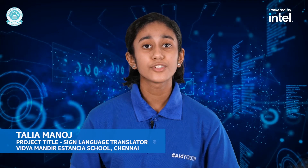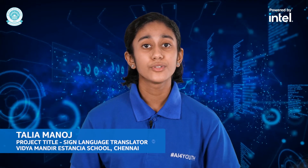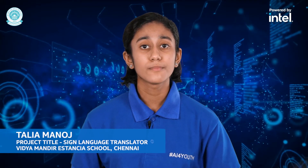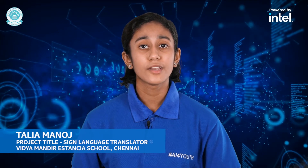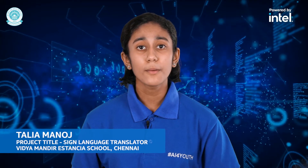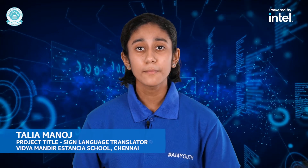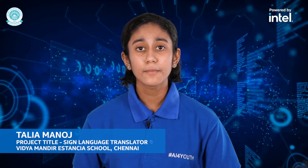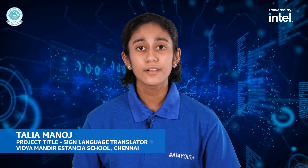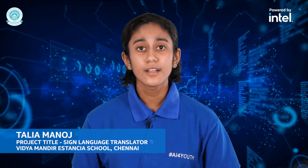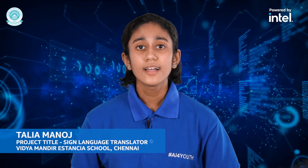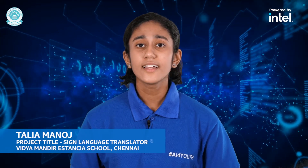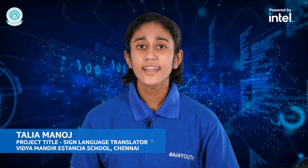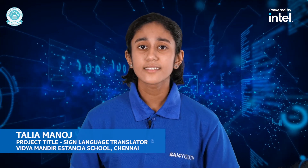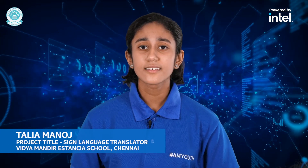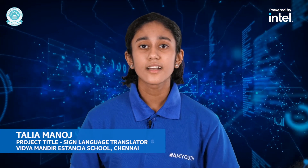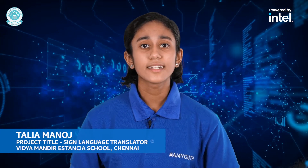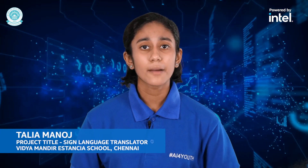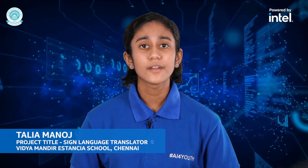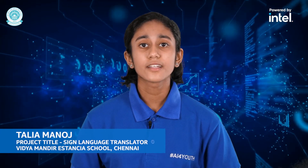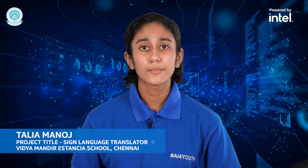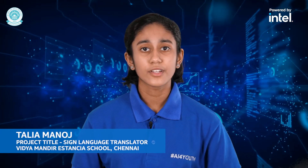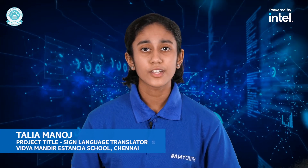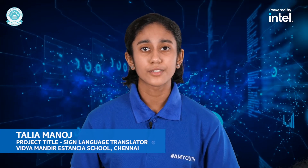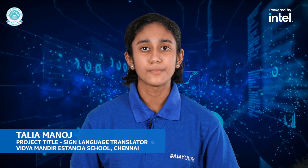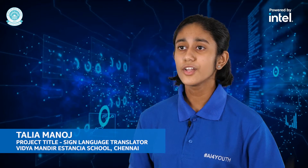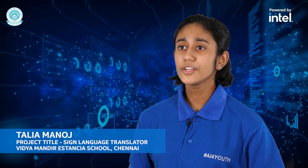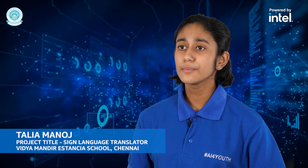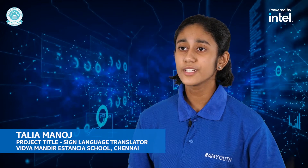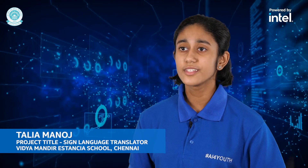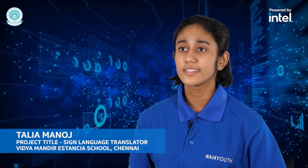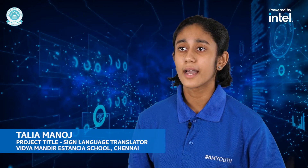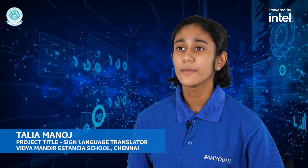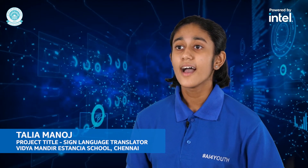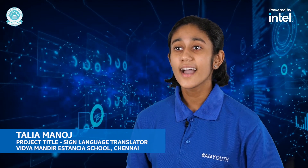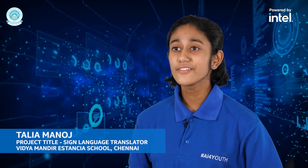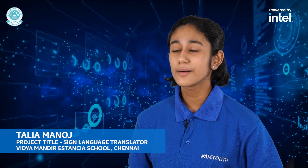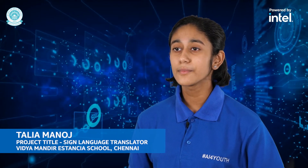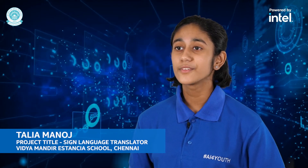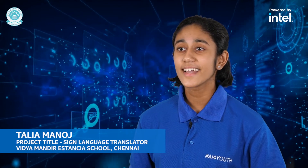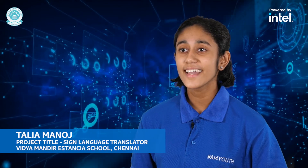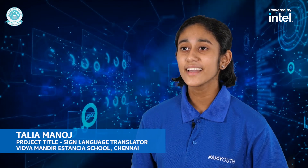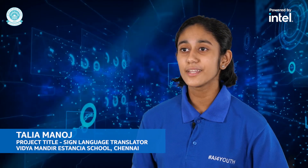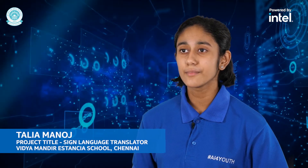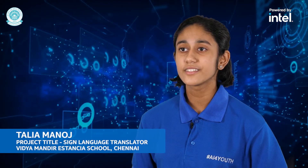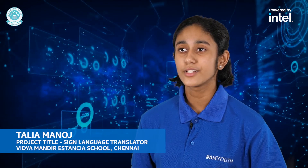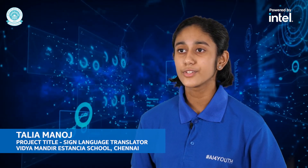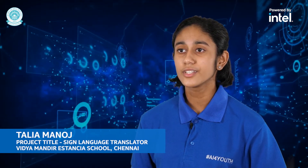used by normal people, there exists a gap in communication. In order to bridge this gap, I have come up with an AI-enabled solution